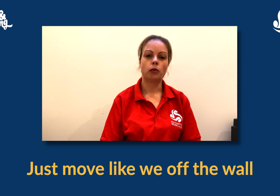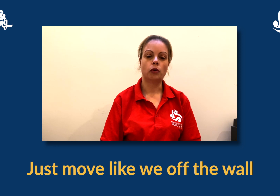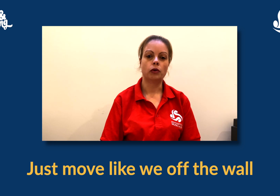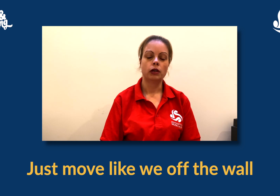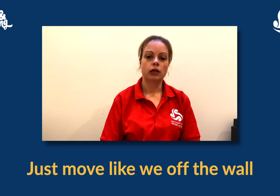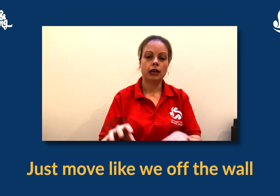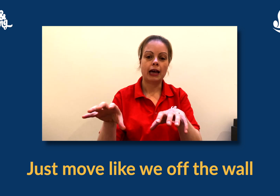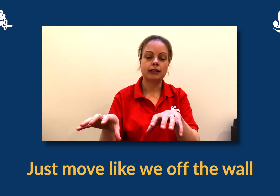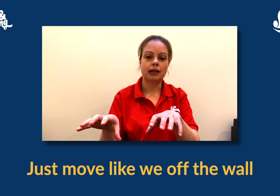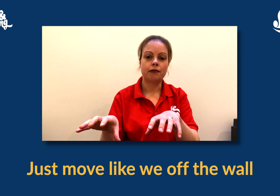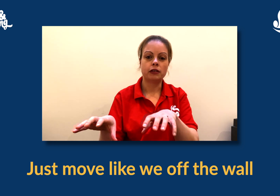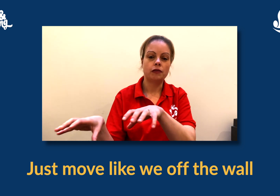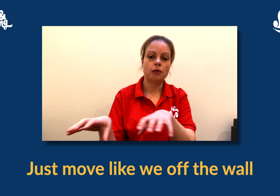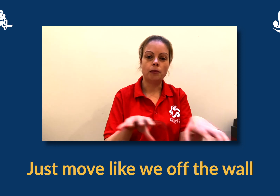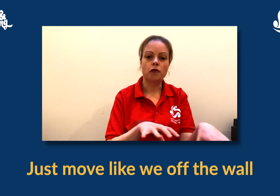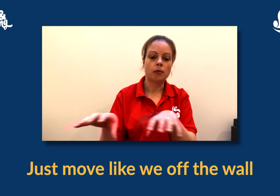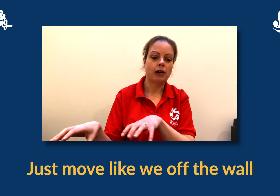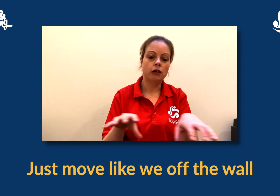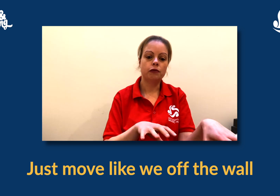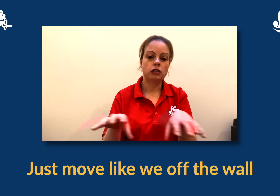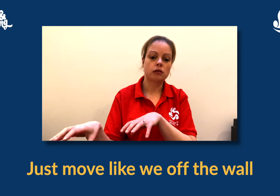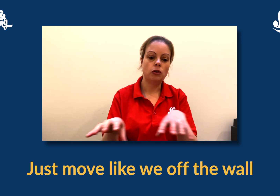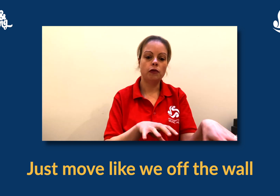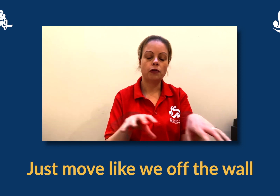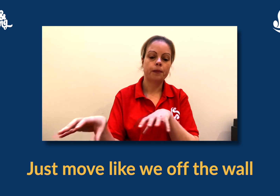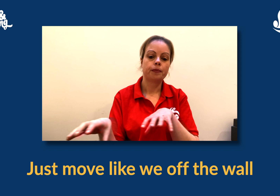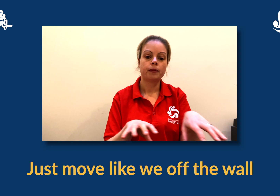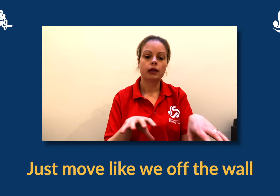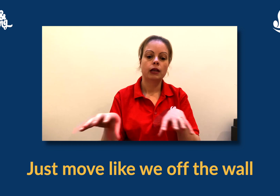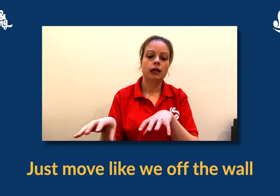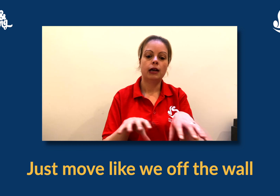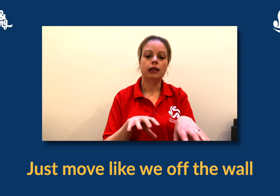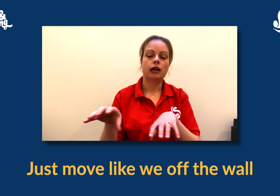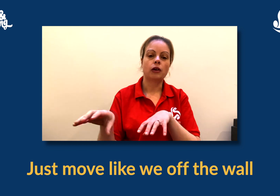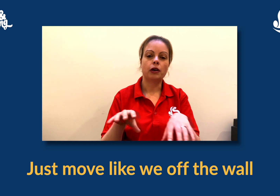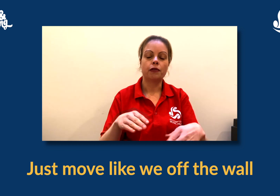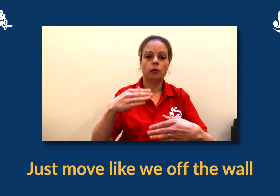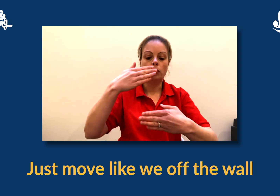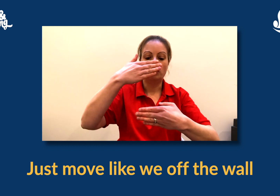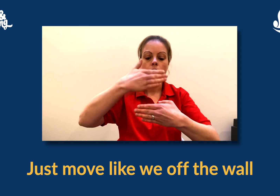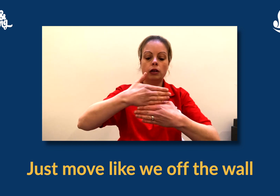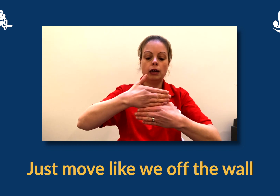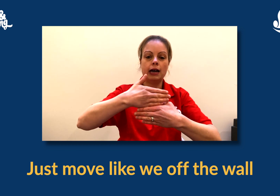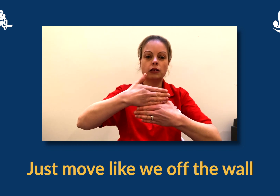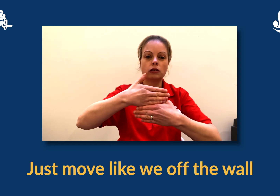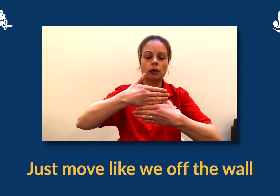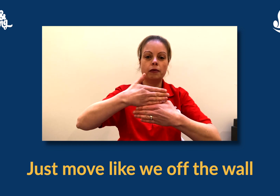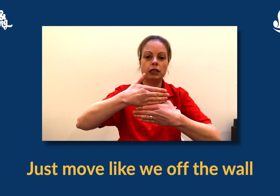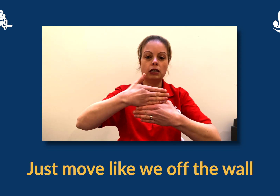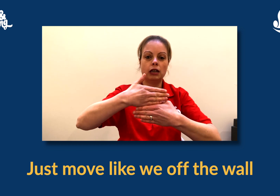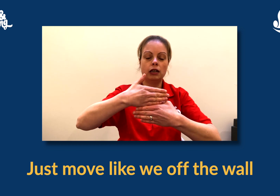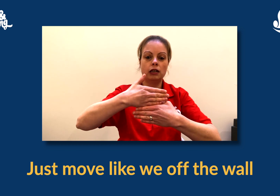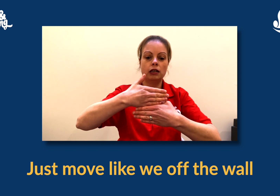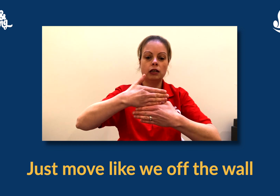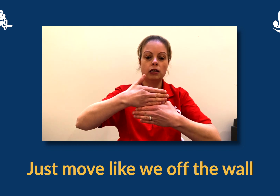off the wall. Get your hands out in front of you and move them around for just move. And then like we off the wall, hands on top of